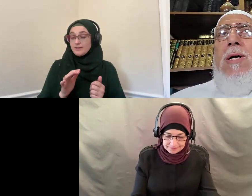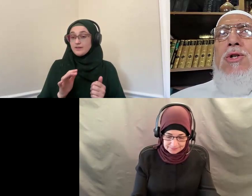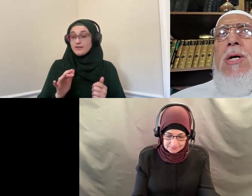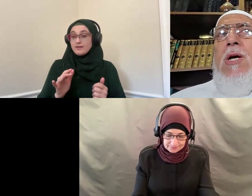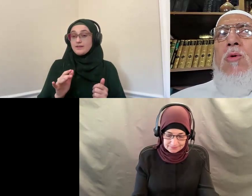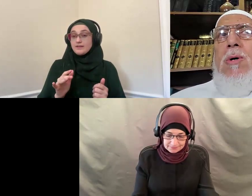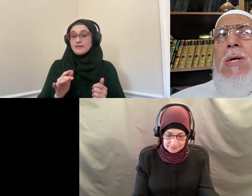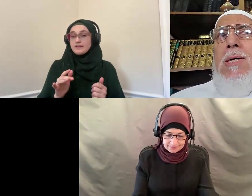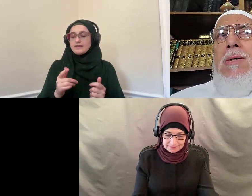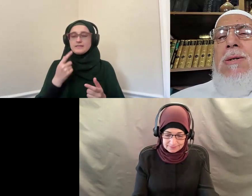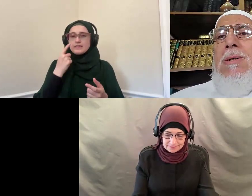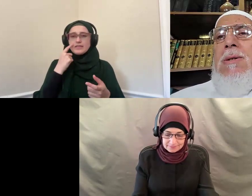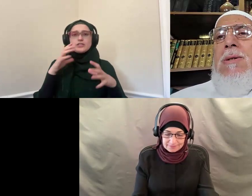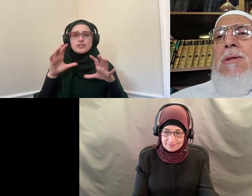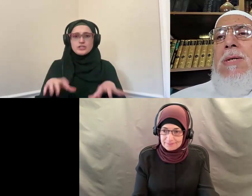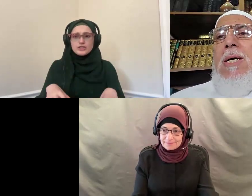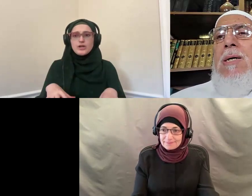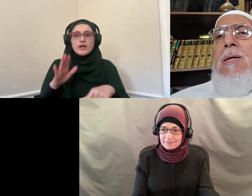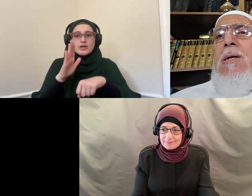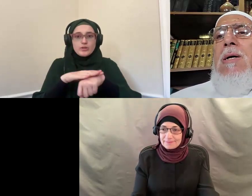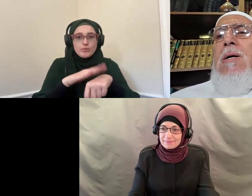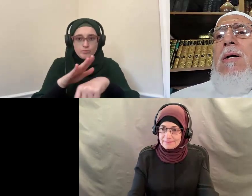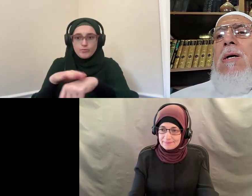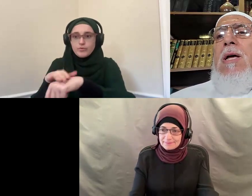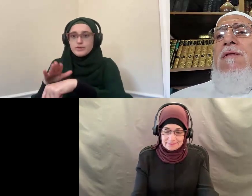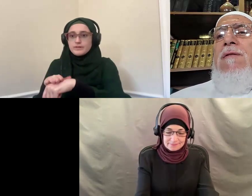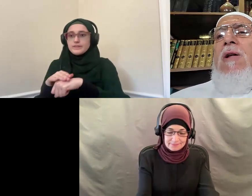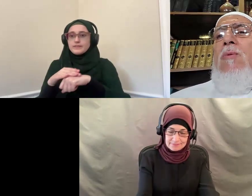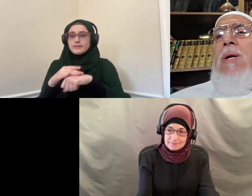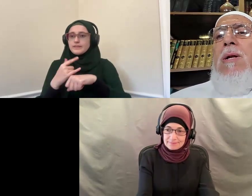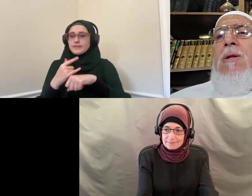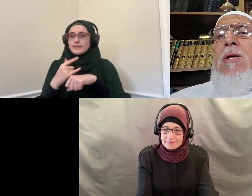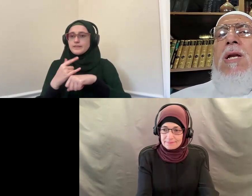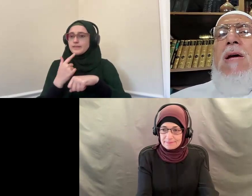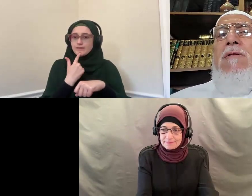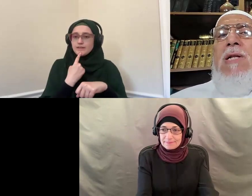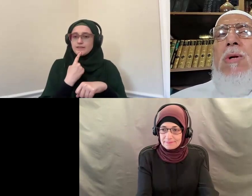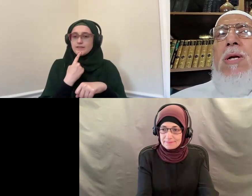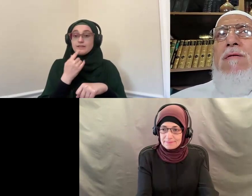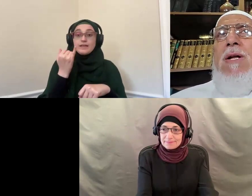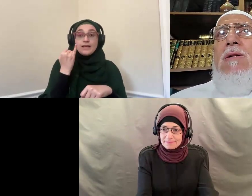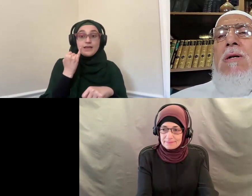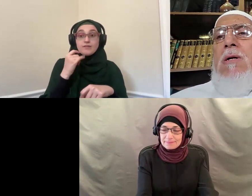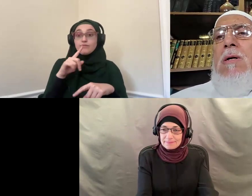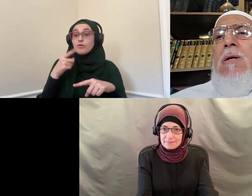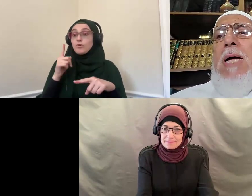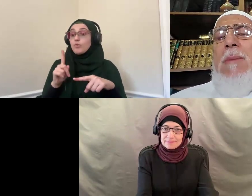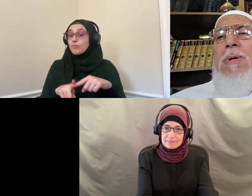kind of like shocking warning, saying, if and when the inevitable